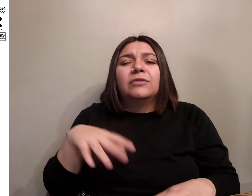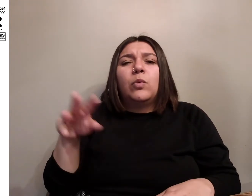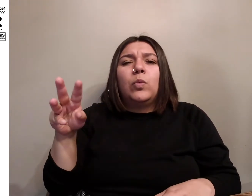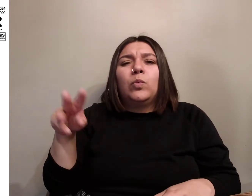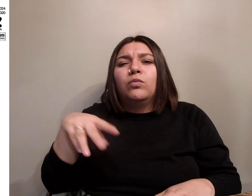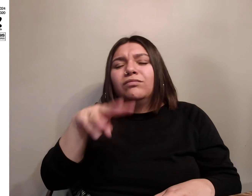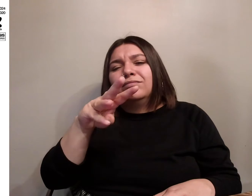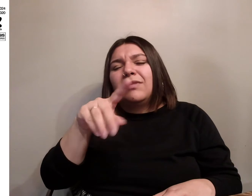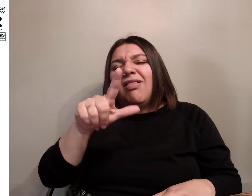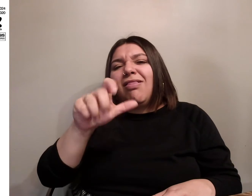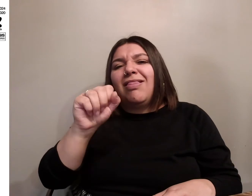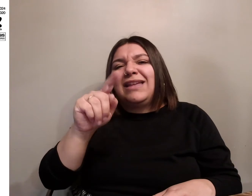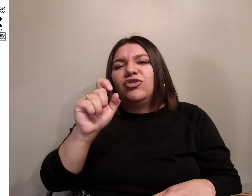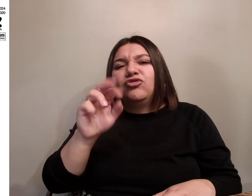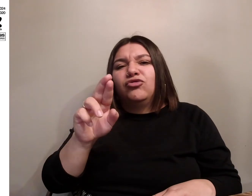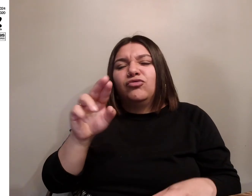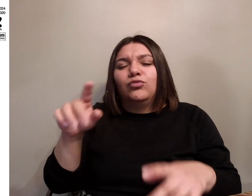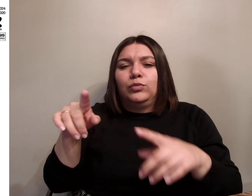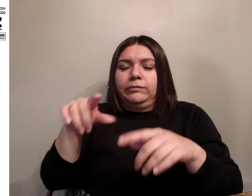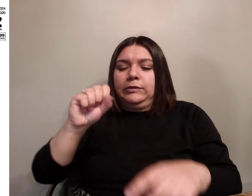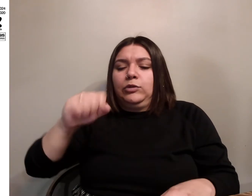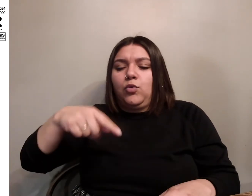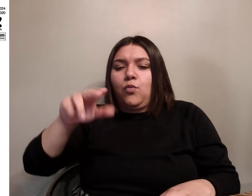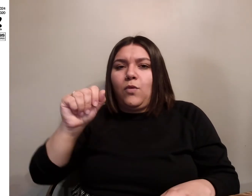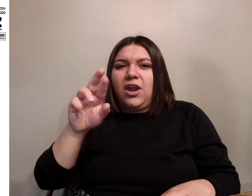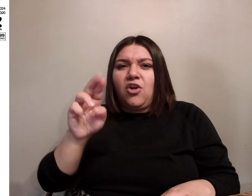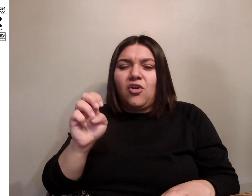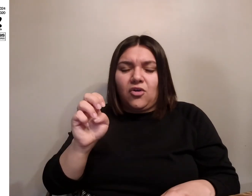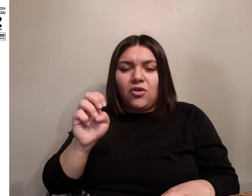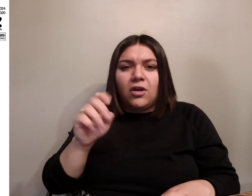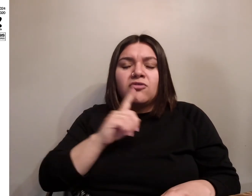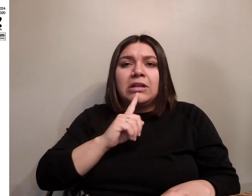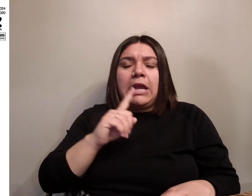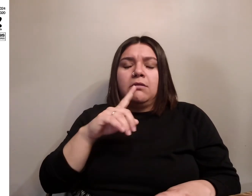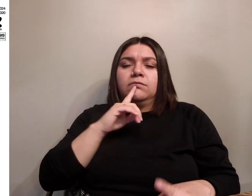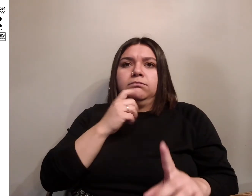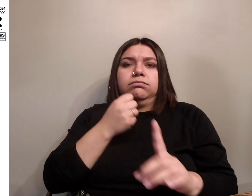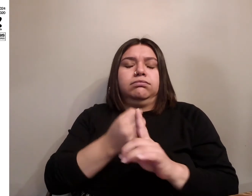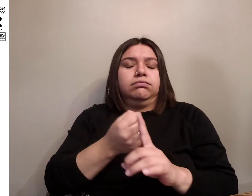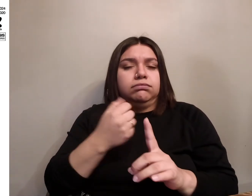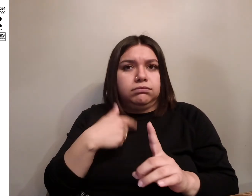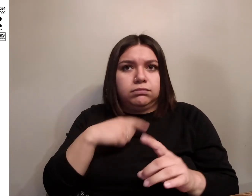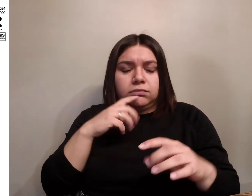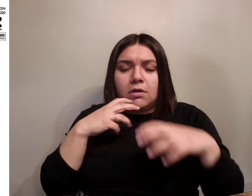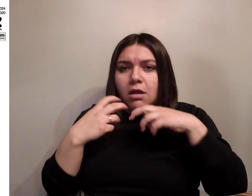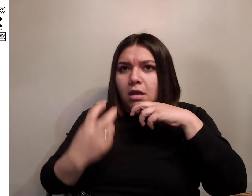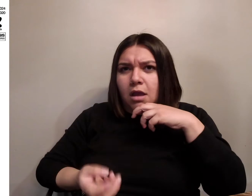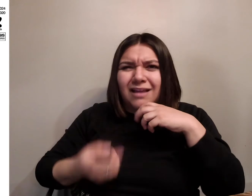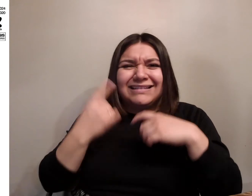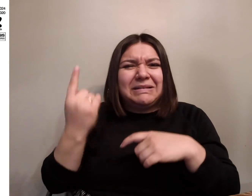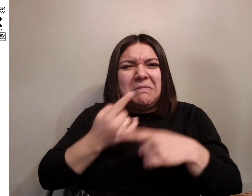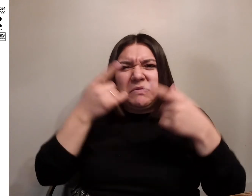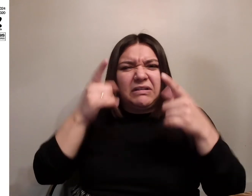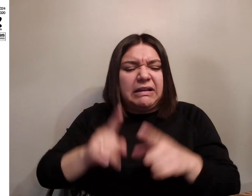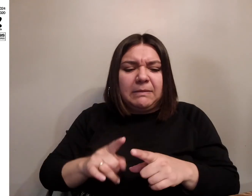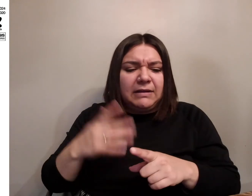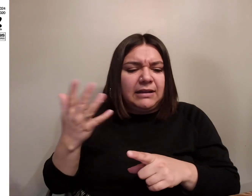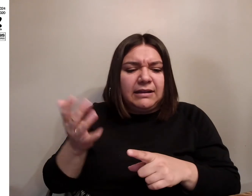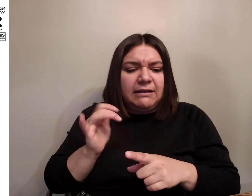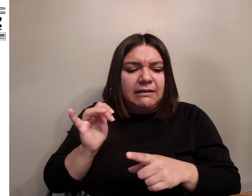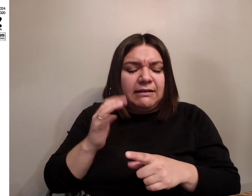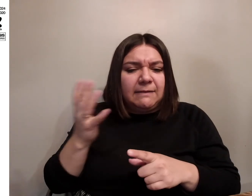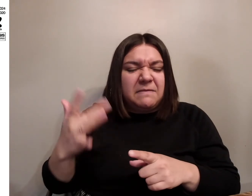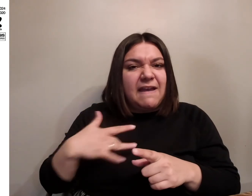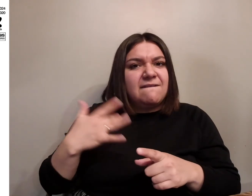in Leicester Square, just sort of stunned by the mood.